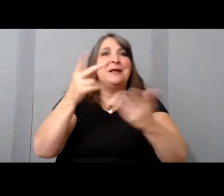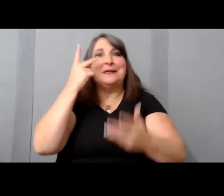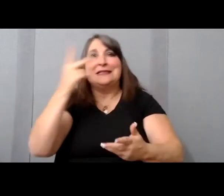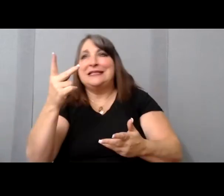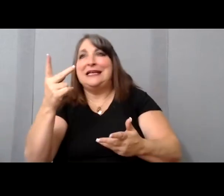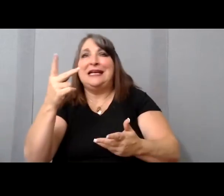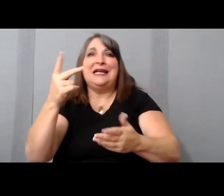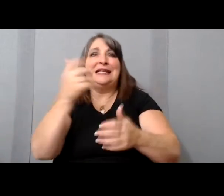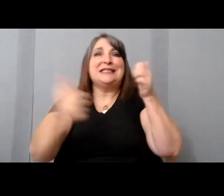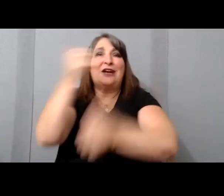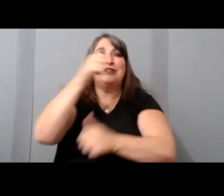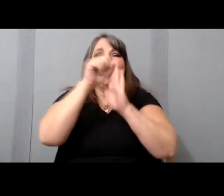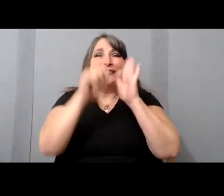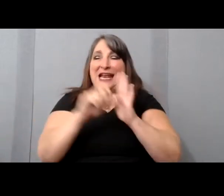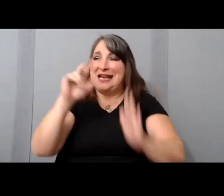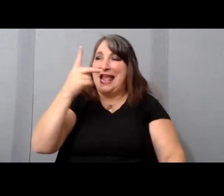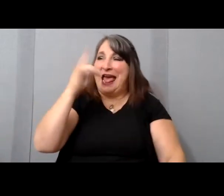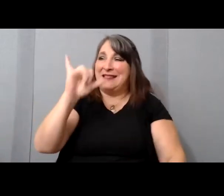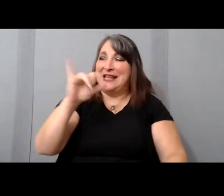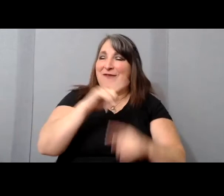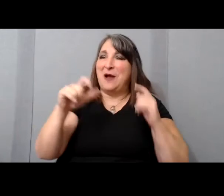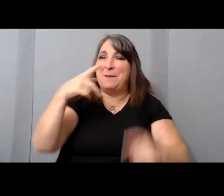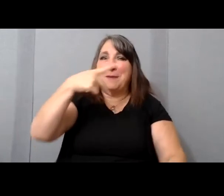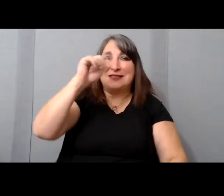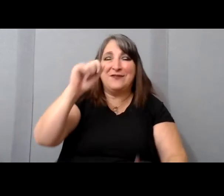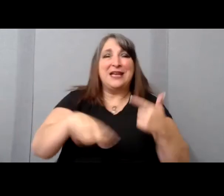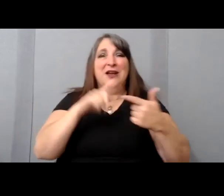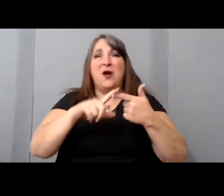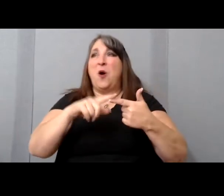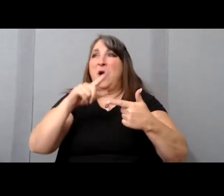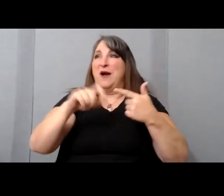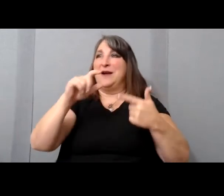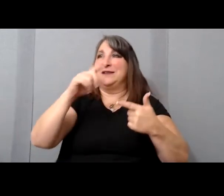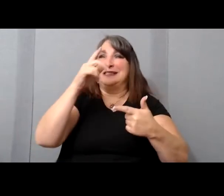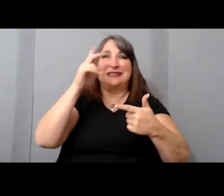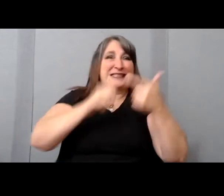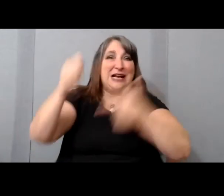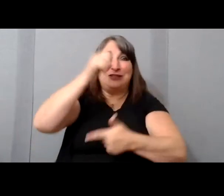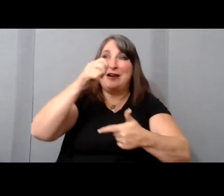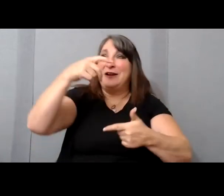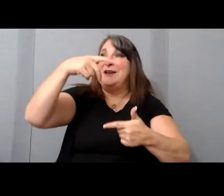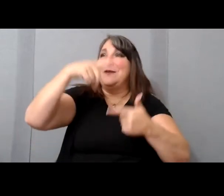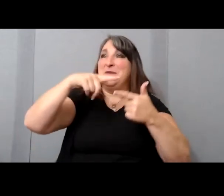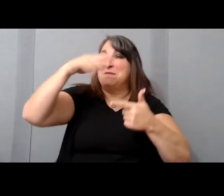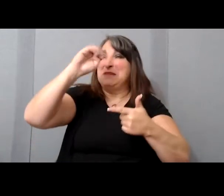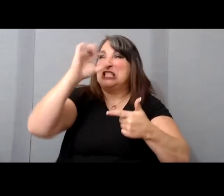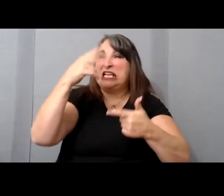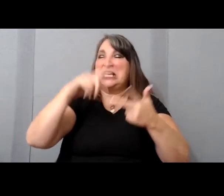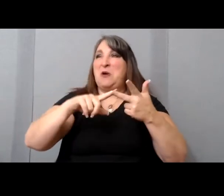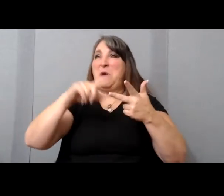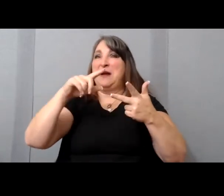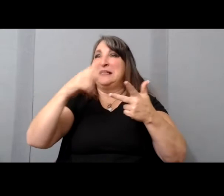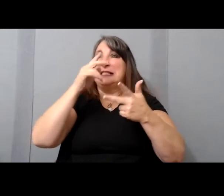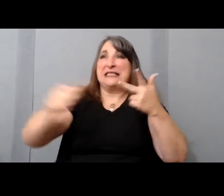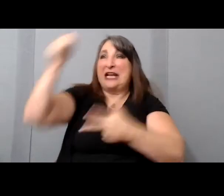Kathy Boockvar from Pennsylvania, or Secretary Jocelyn Benton from Michigan, or Secretary of State Katie Hobbs from